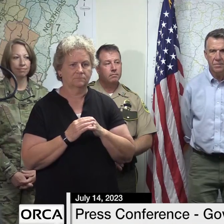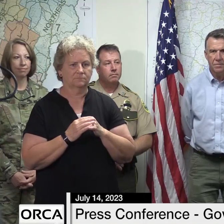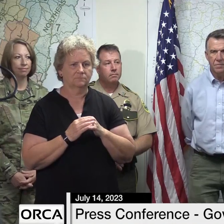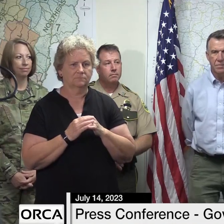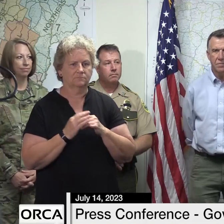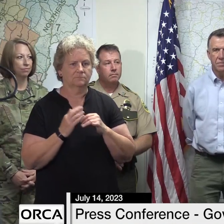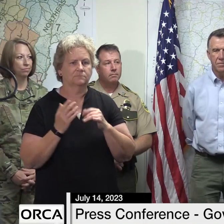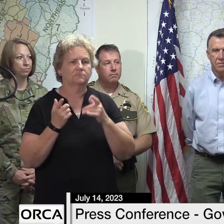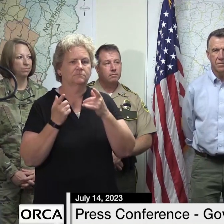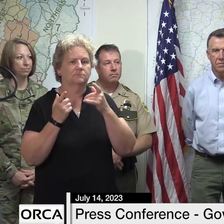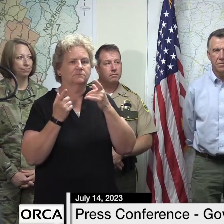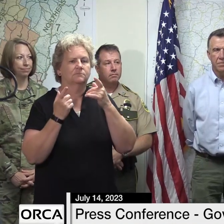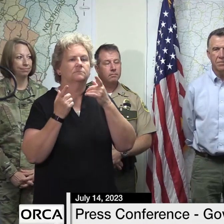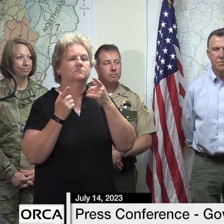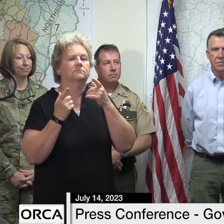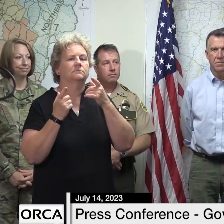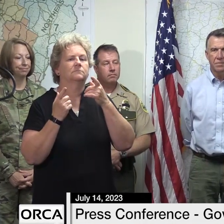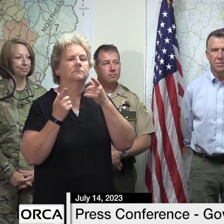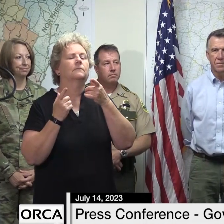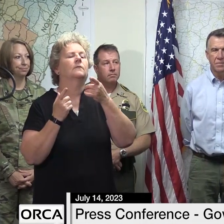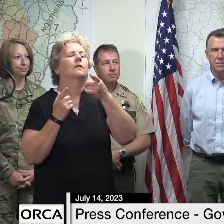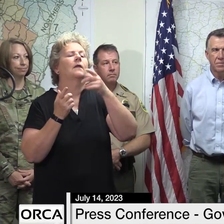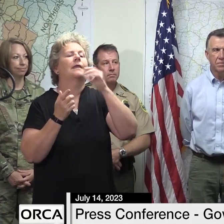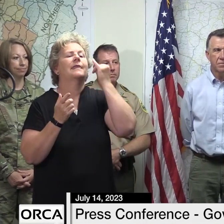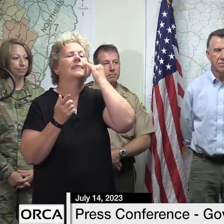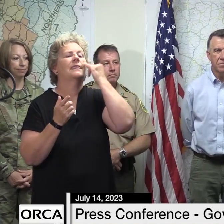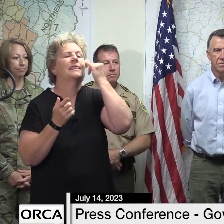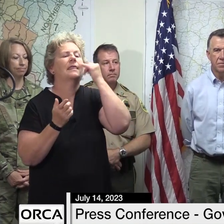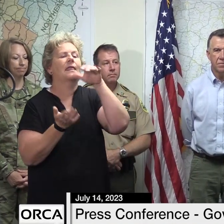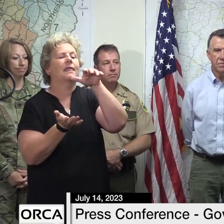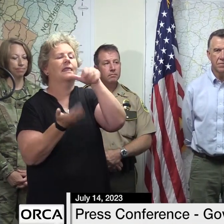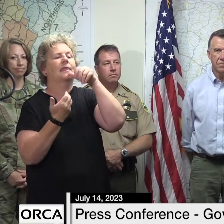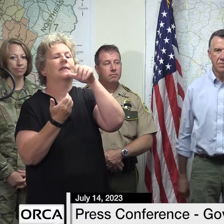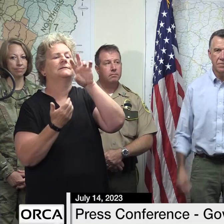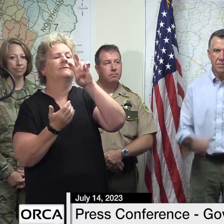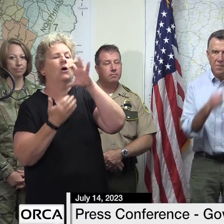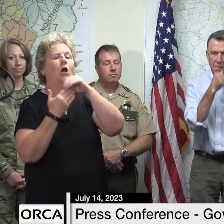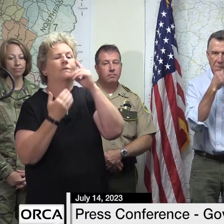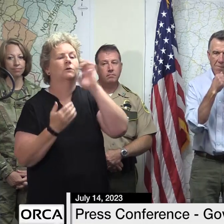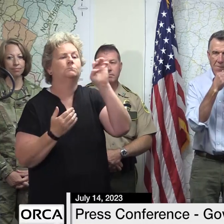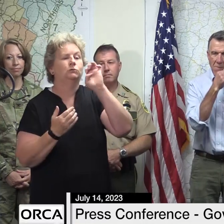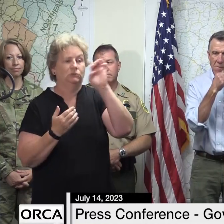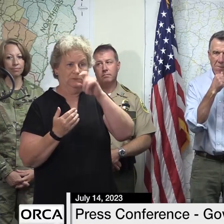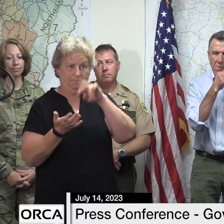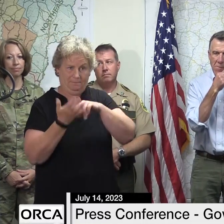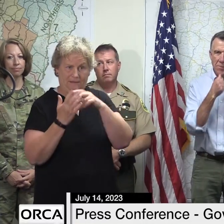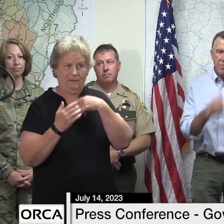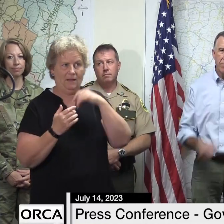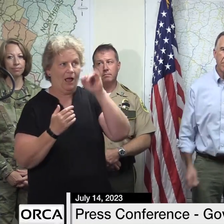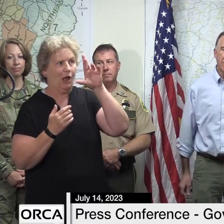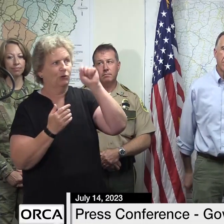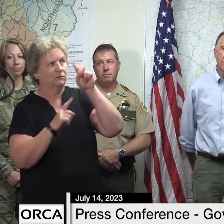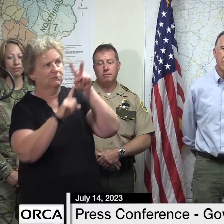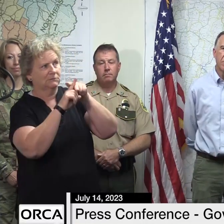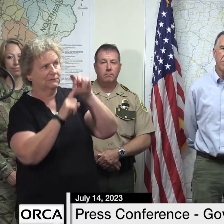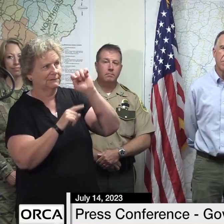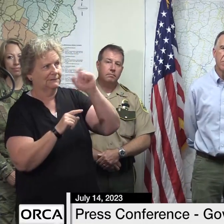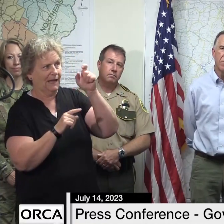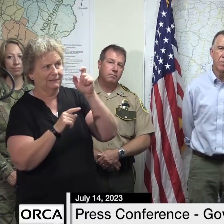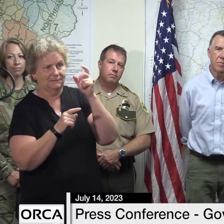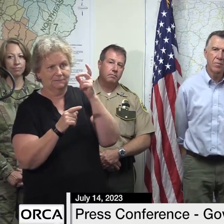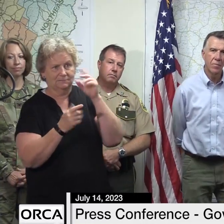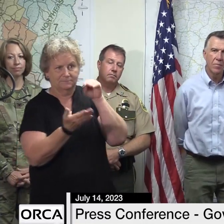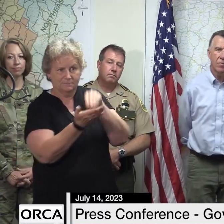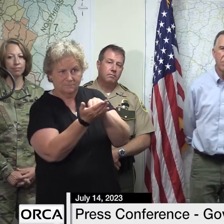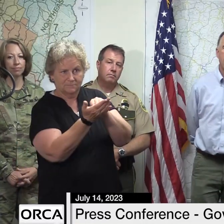that taxable? It is not. It is a grant. Calvin asked about the dollar amounts that people can get. My understanding is